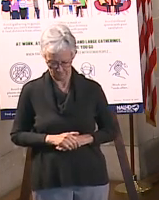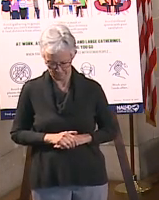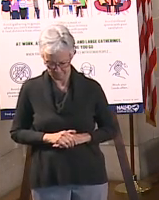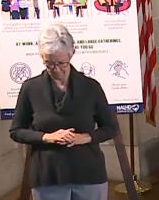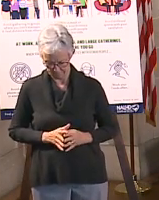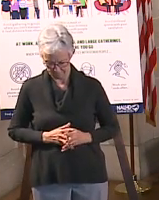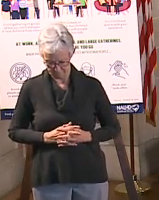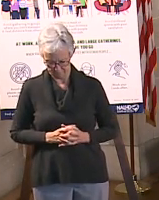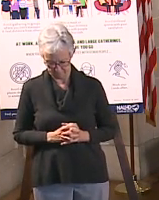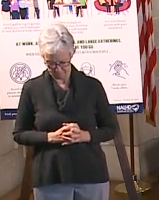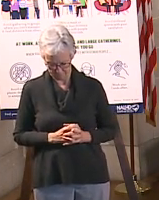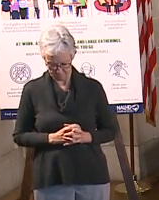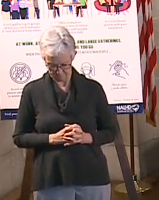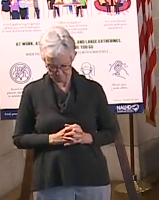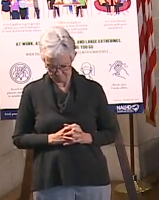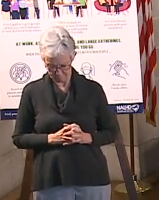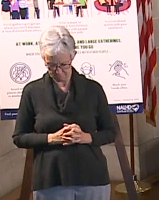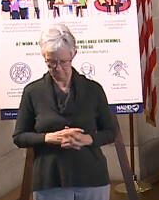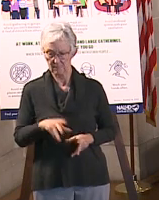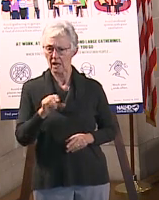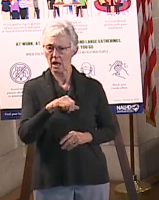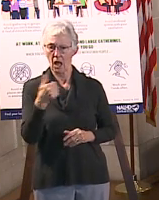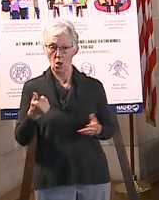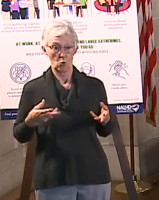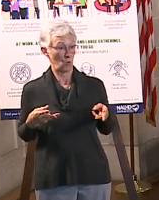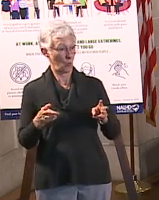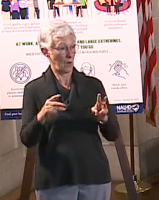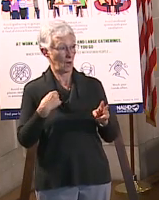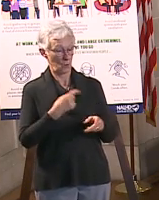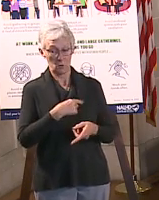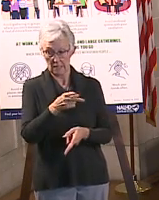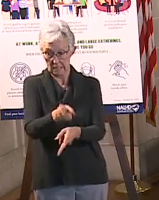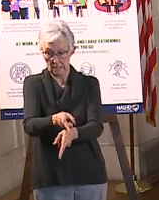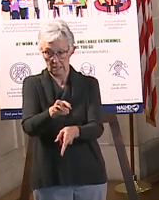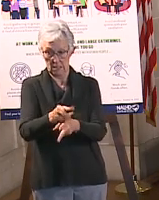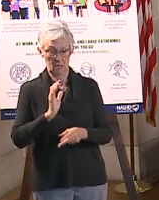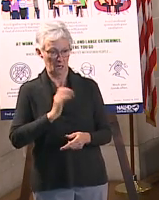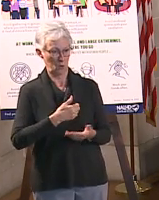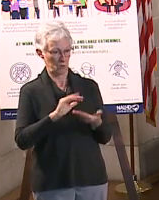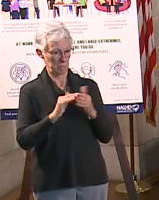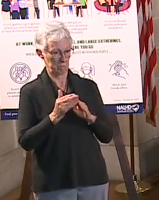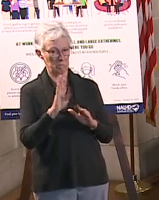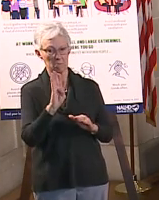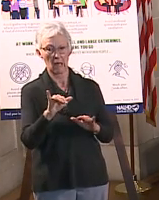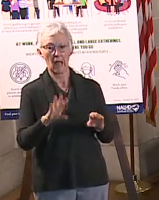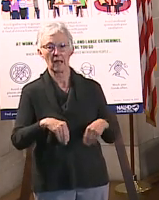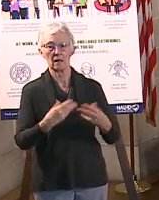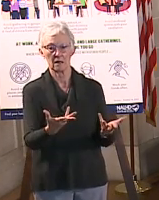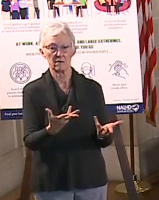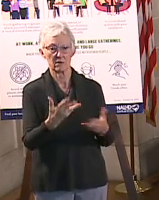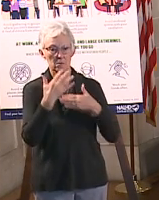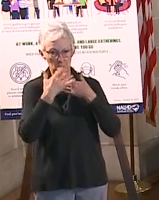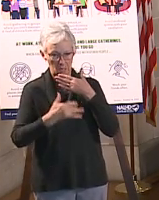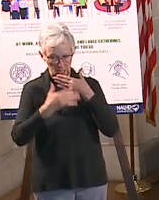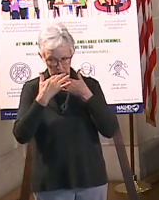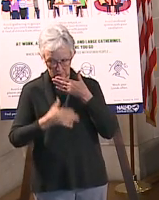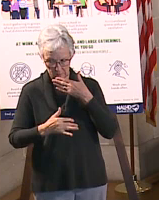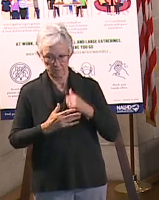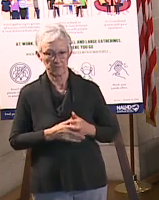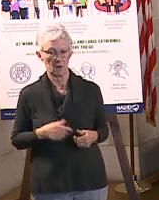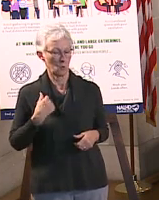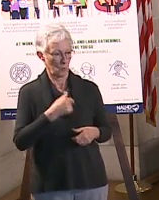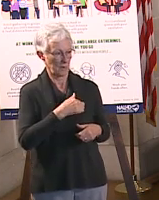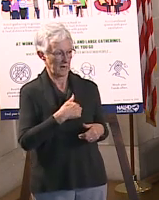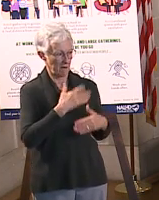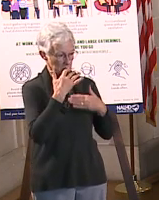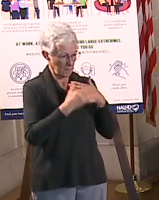Now, one of the other ways that we can help take care of our communities is by giving blood. We've had blood drives here at the state. We've had the